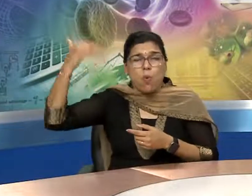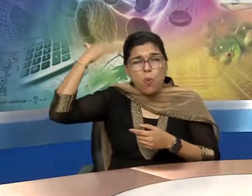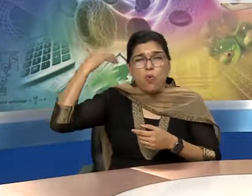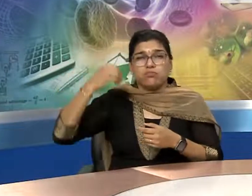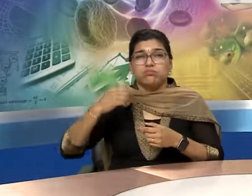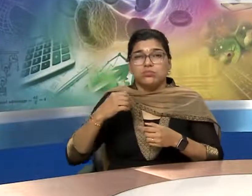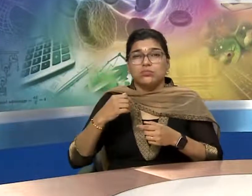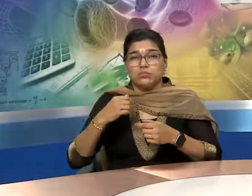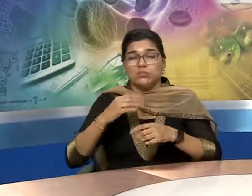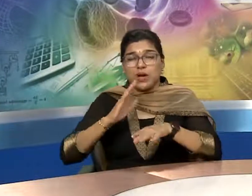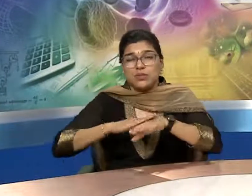symposia,